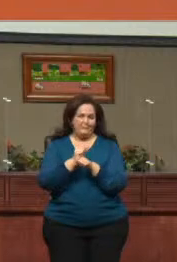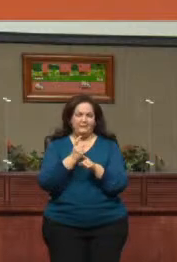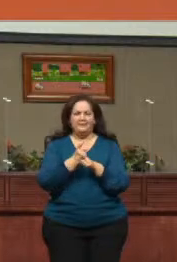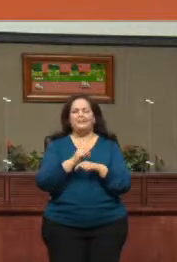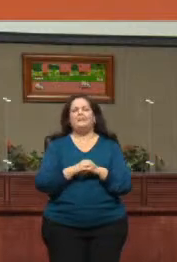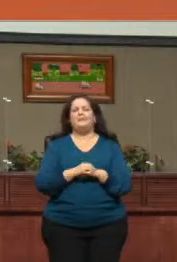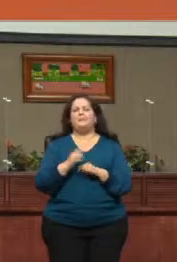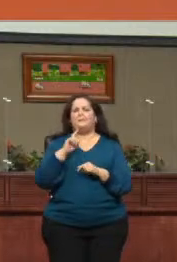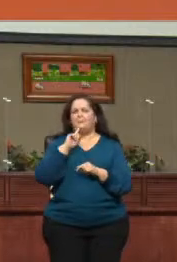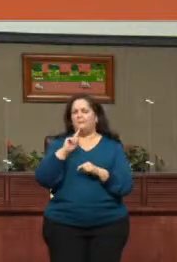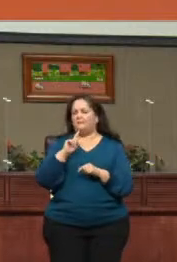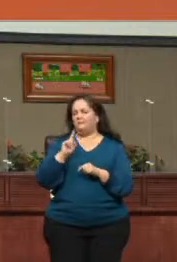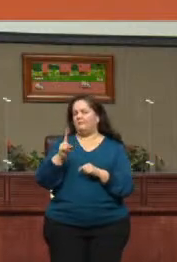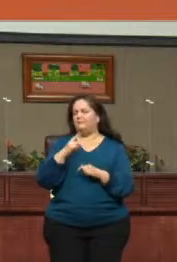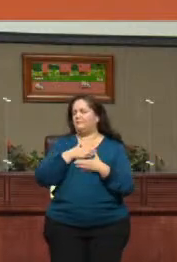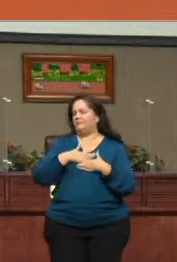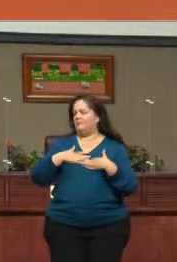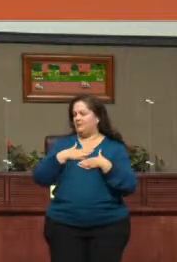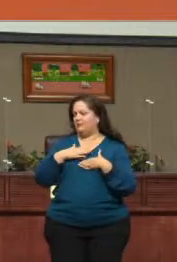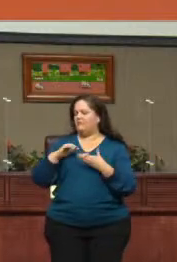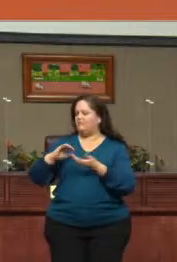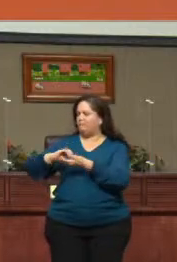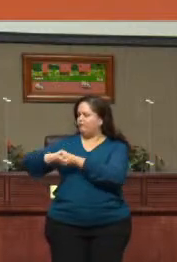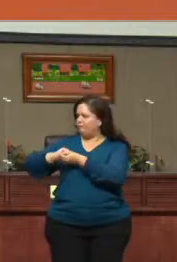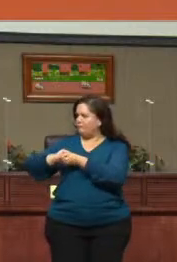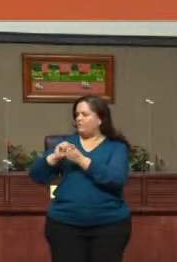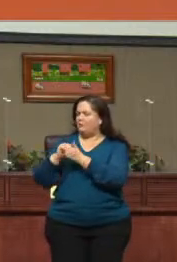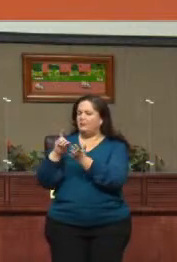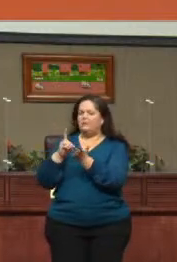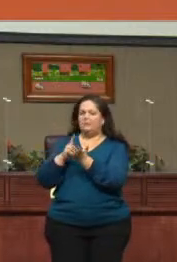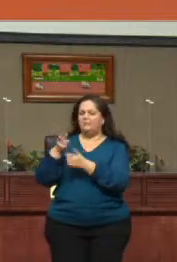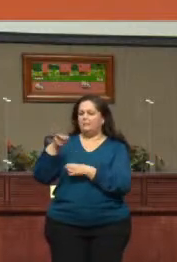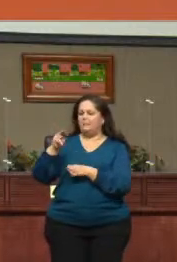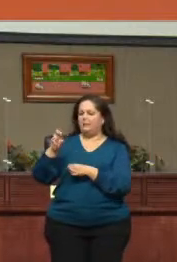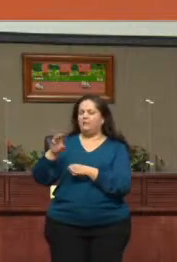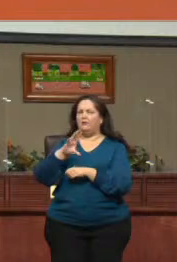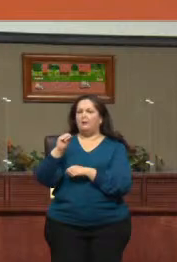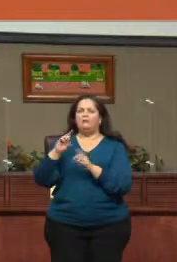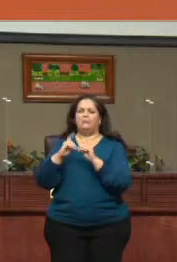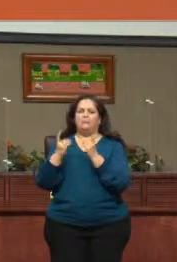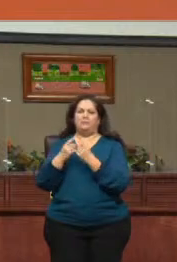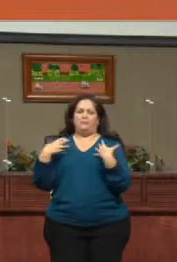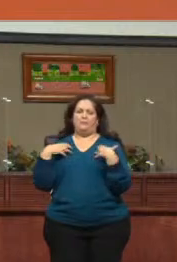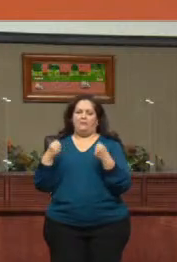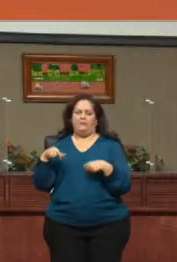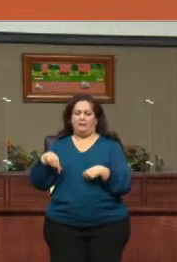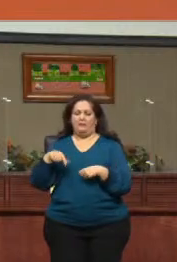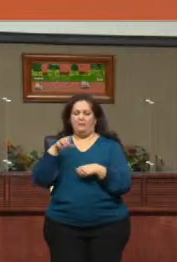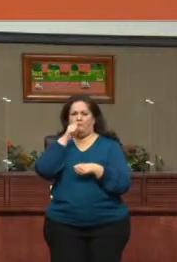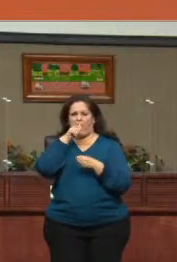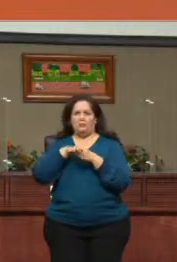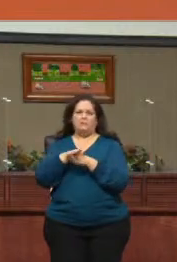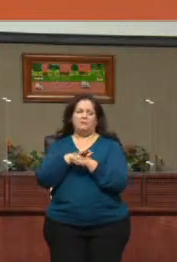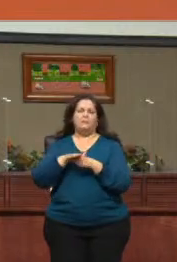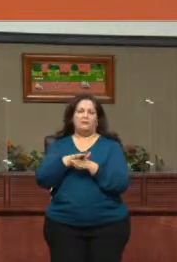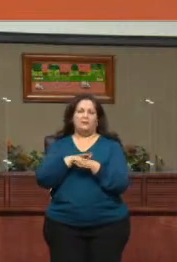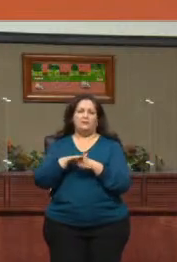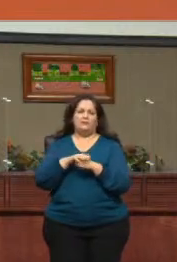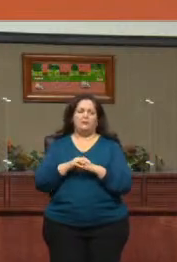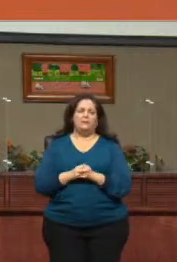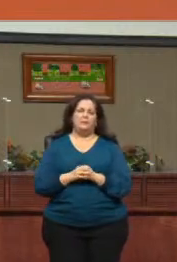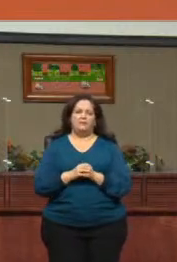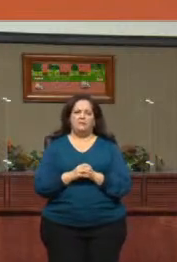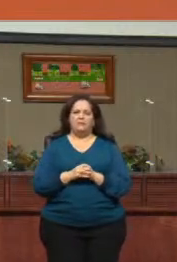the partnership with Dr. Pino and the Florida Department of Health here at Orange County. We certainly could not have had the type